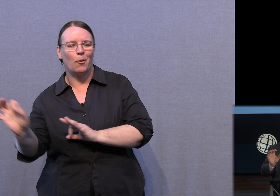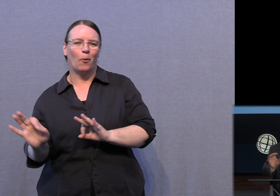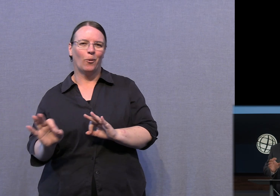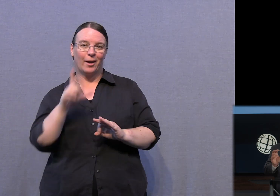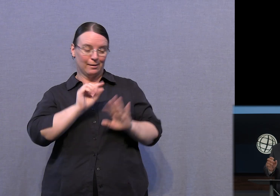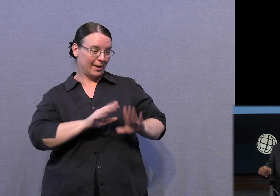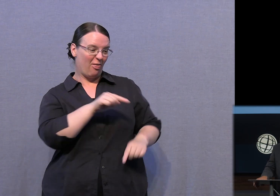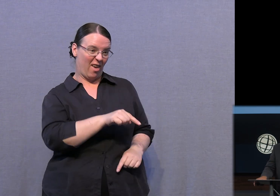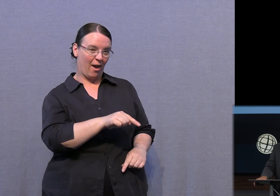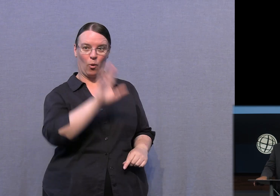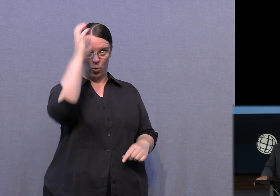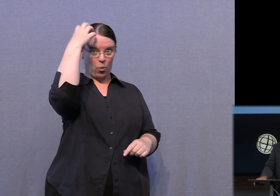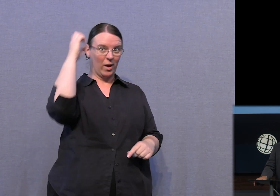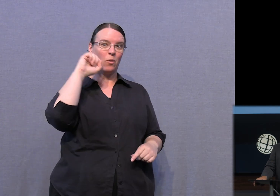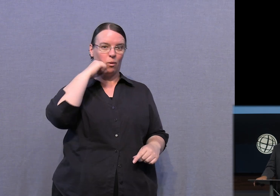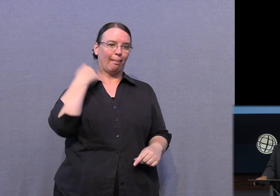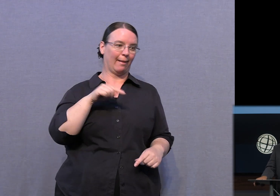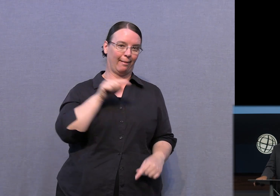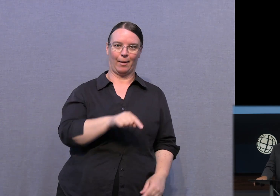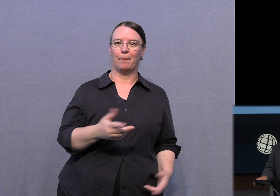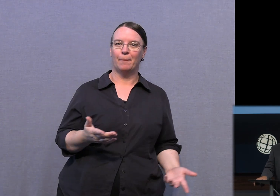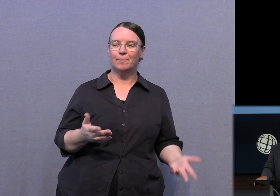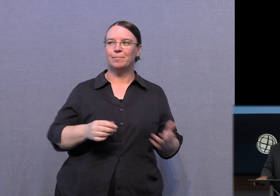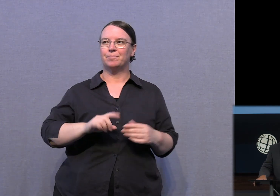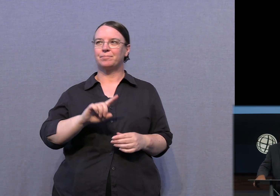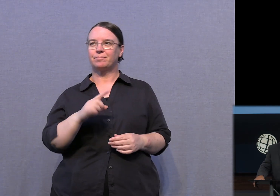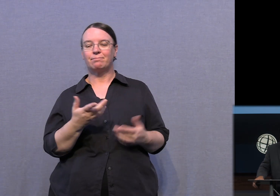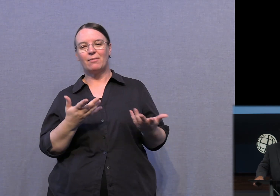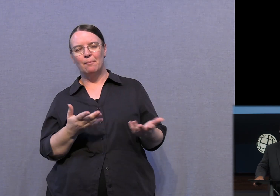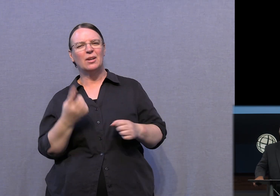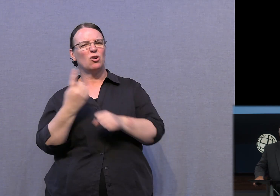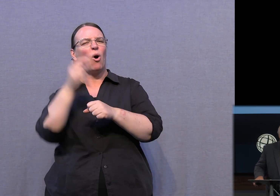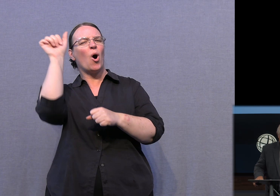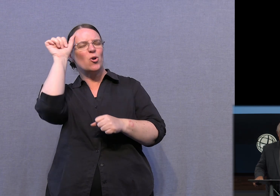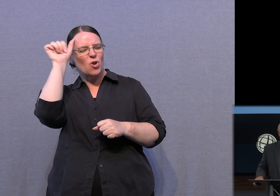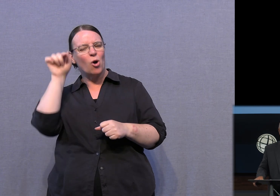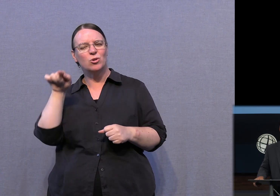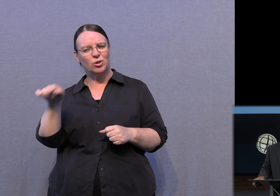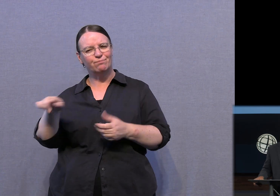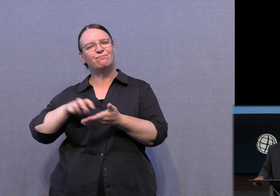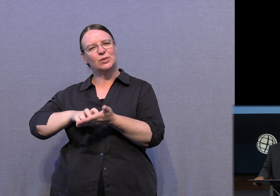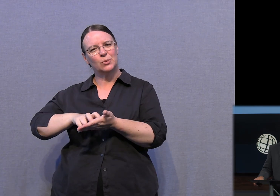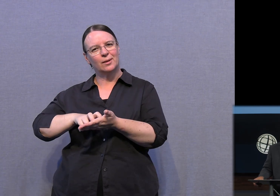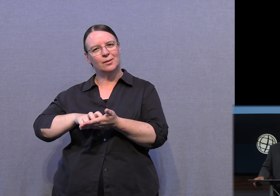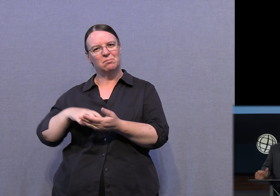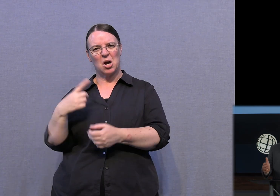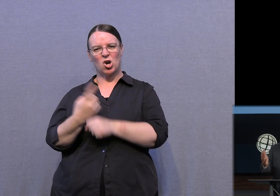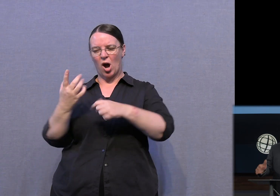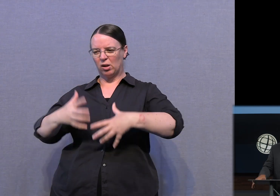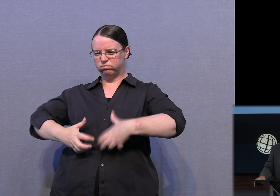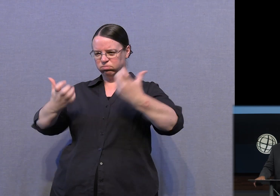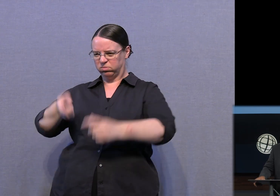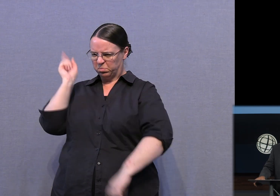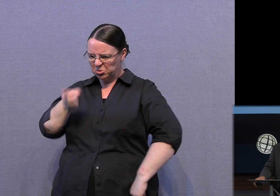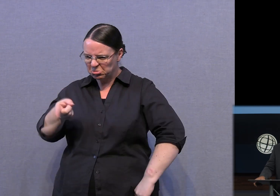God knew his frailty. God knows that we're humans. God knows our weaknesses. And so instead of rebuking him, as God certainly